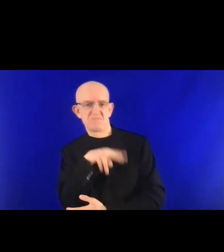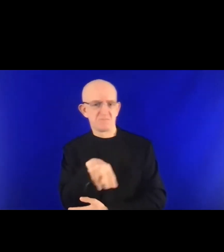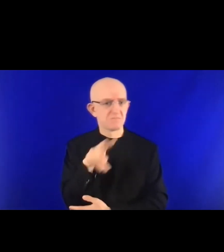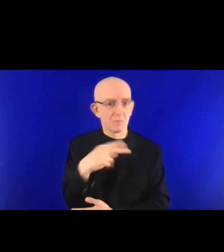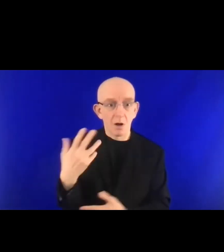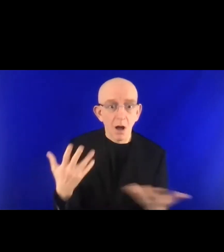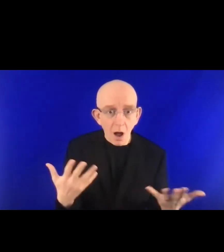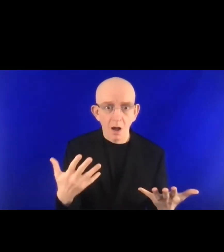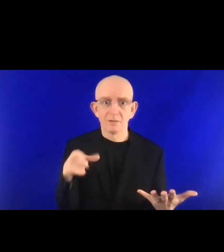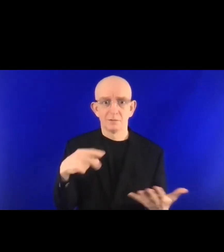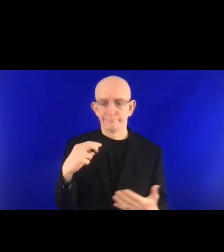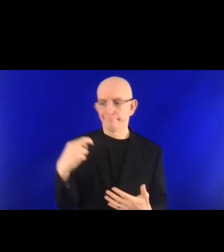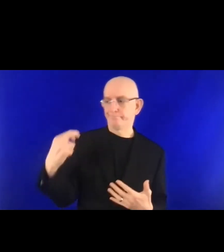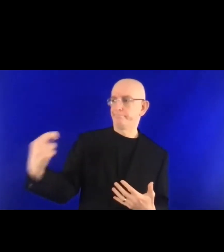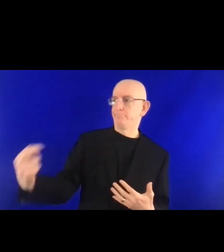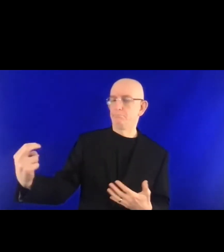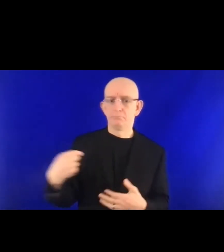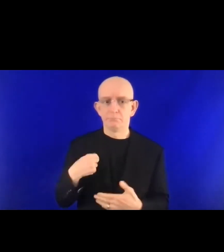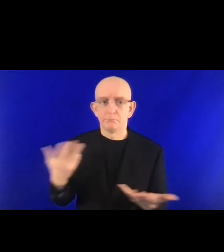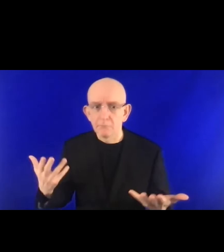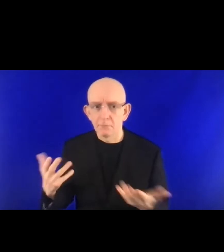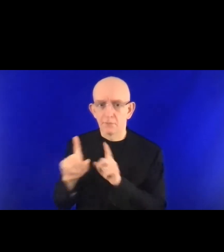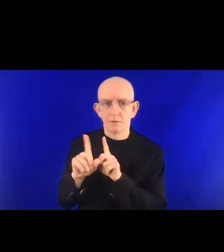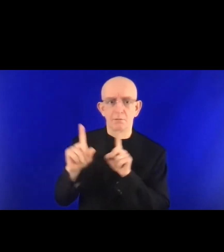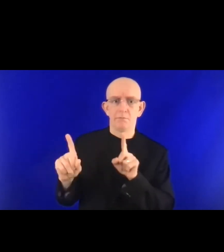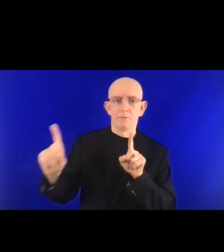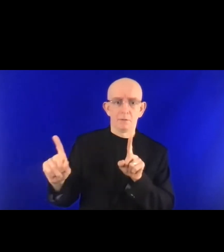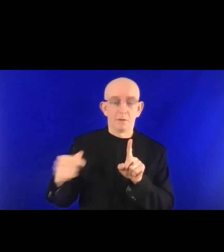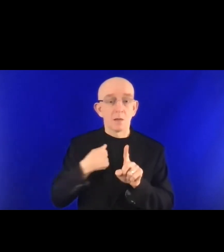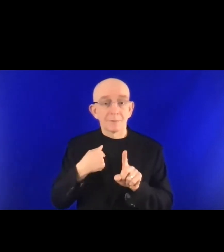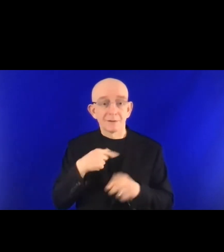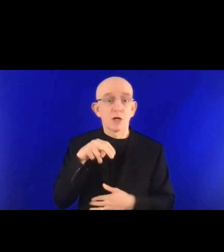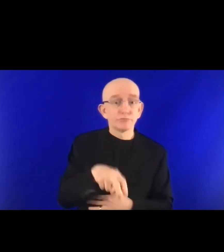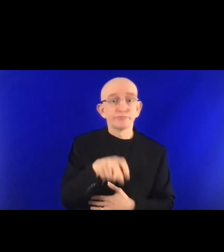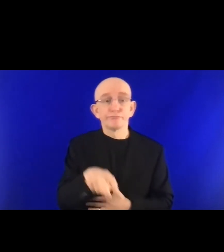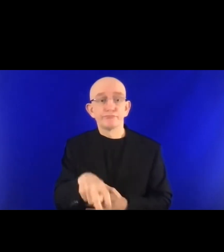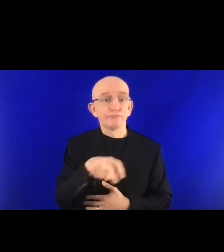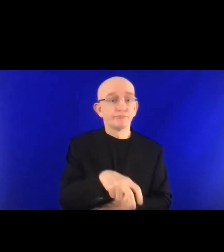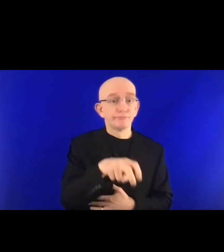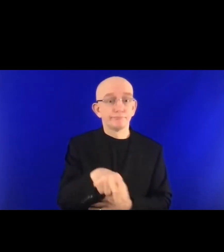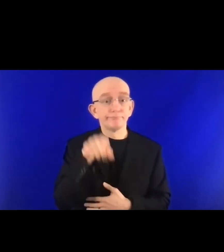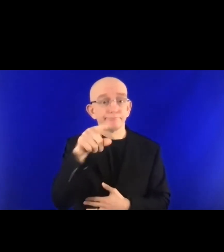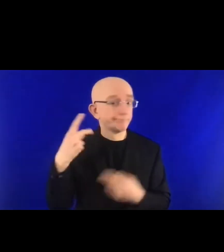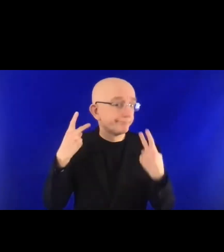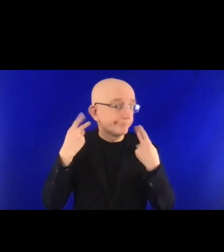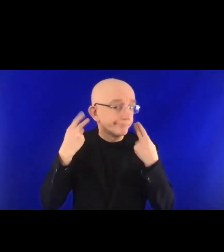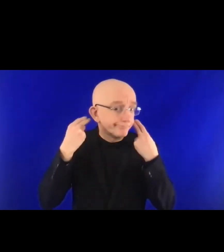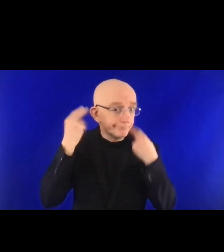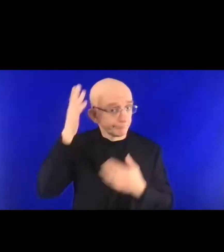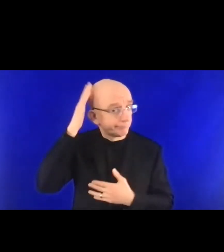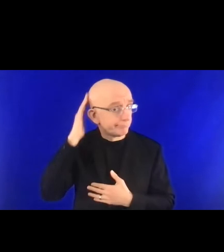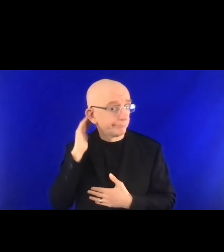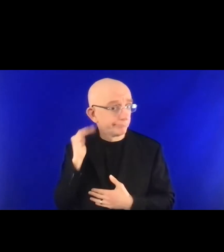thing. Sometimes we don't understand that differences are what enriches our world. In your case,